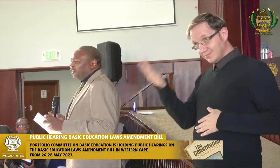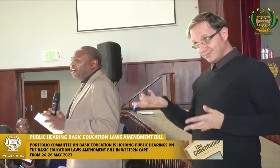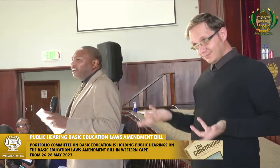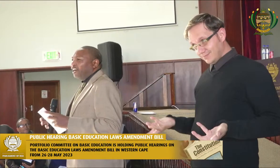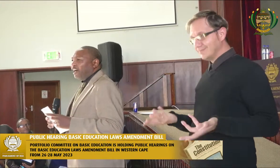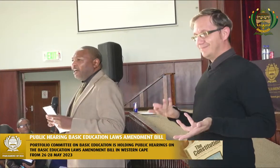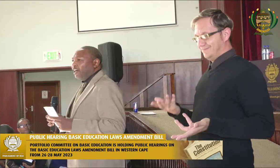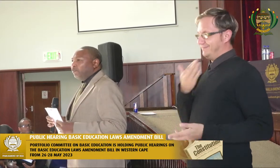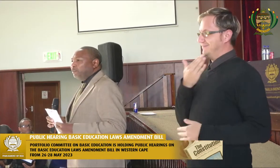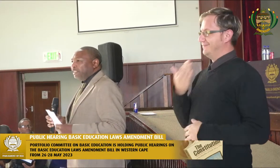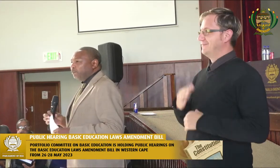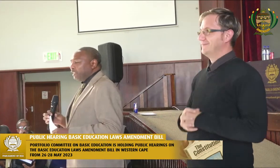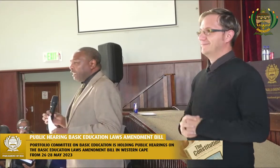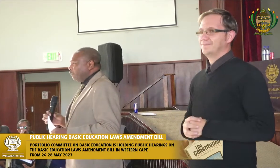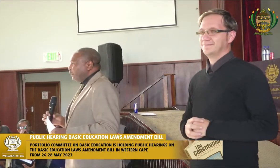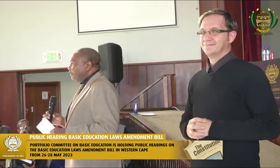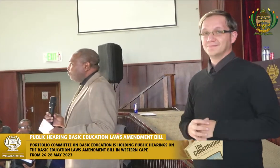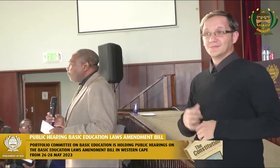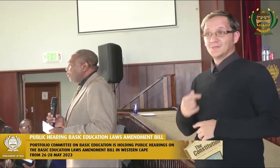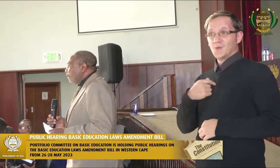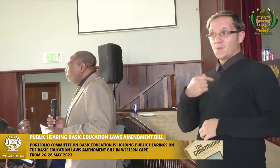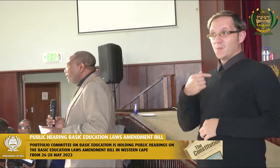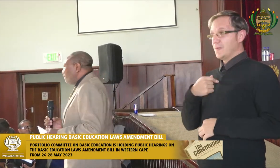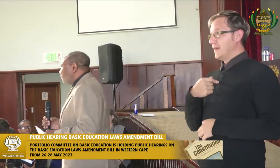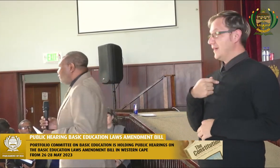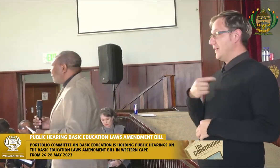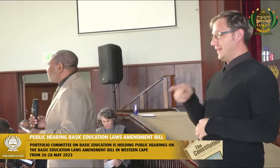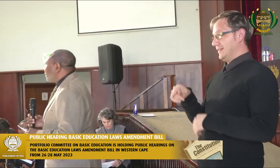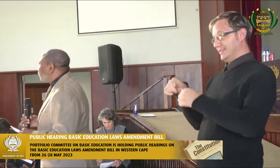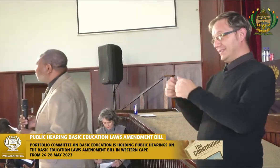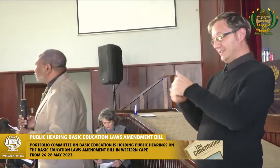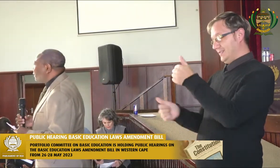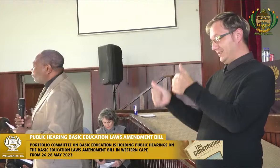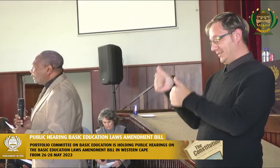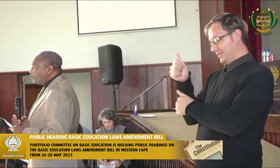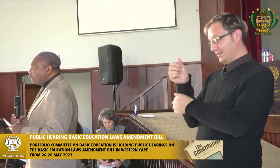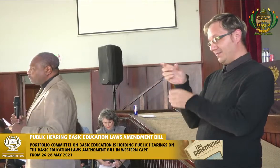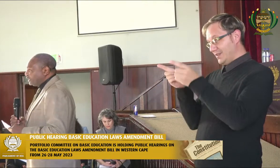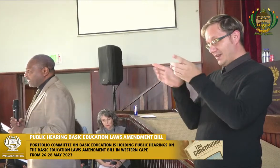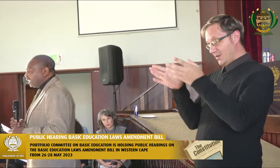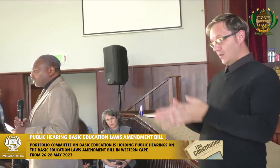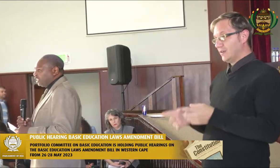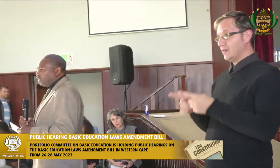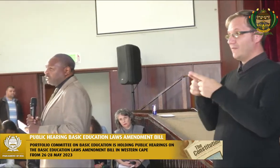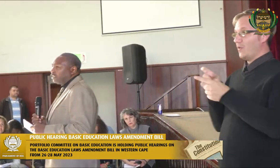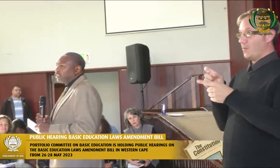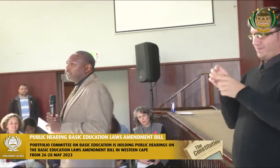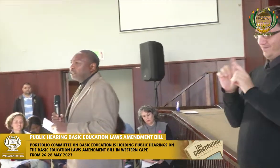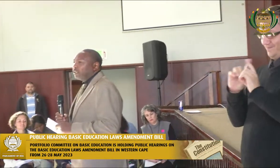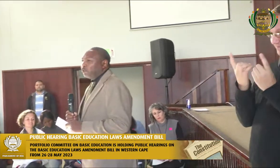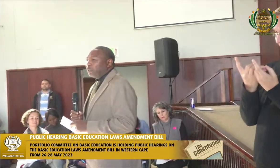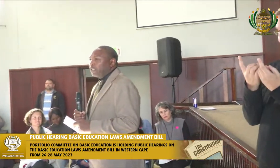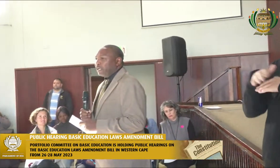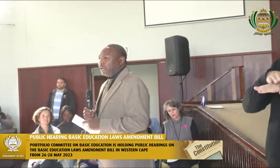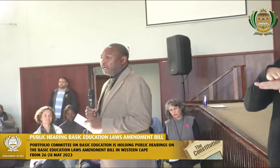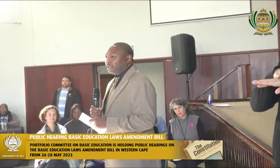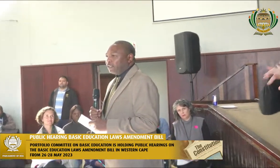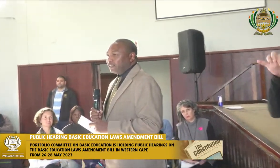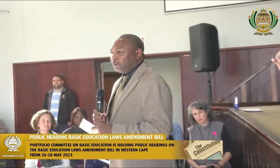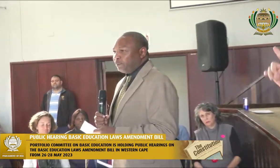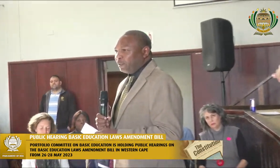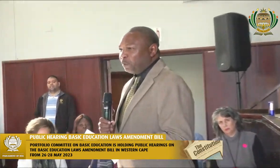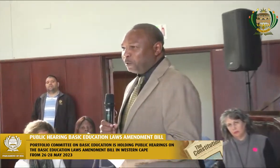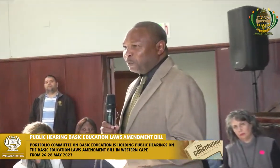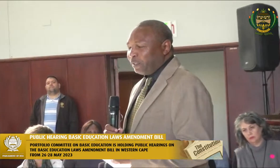Thank you. I'm James Ndlebe. I'm the chief director from the Department of Basic Education. We